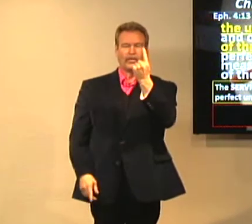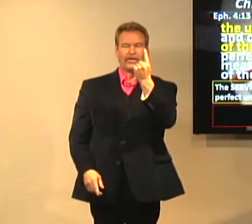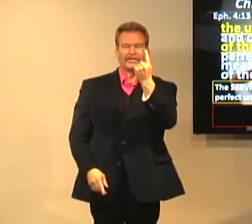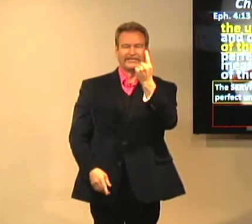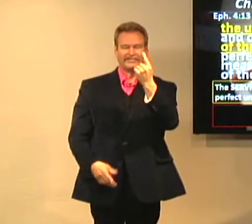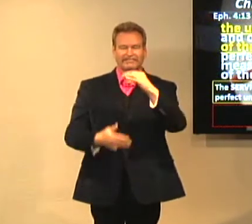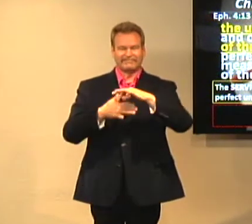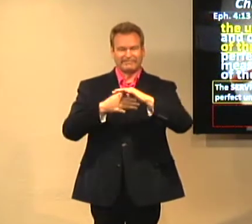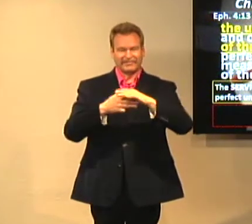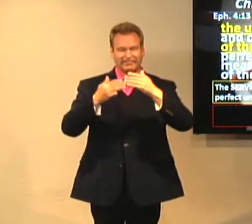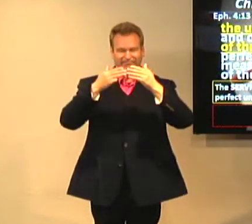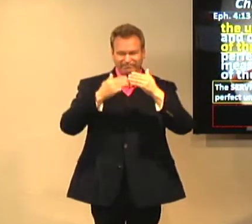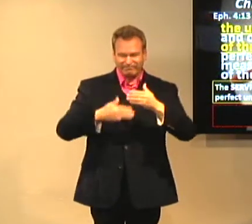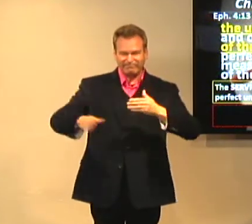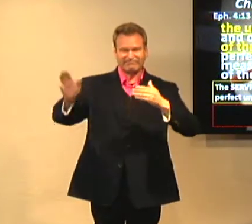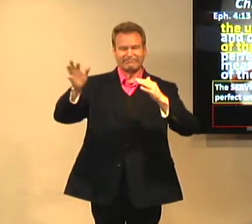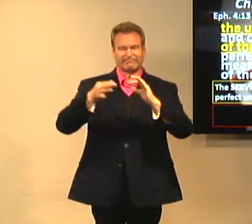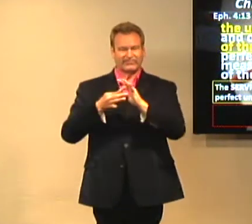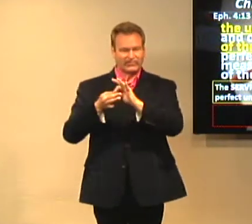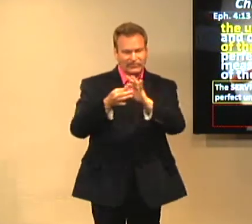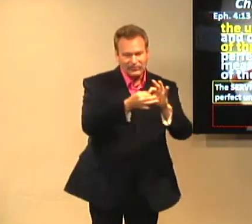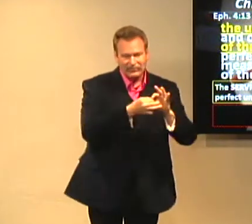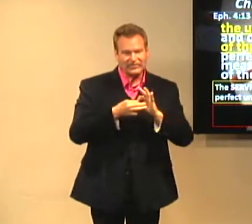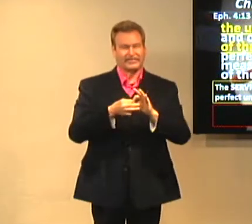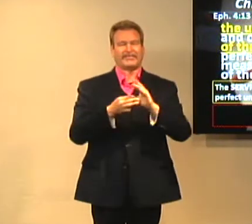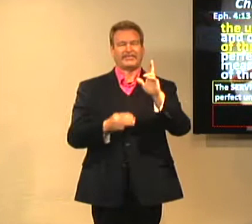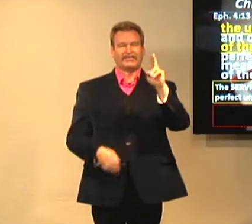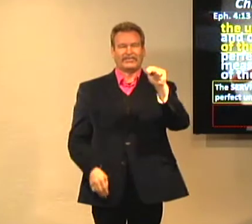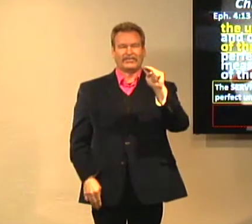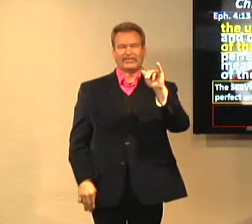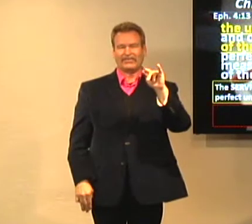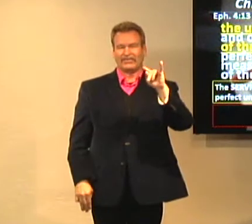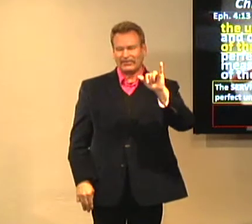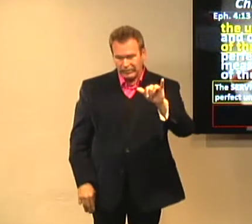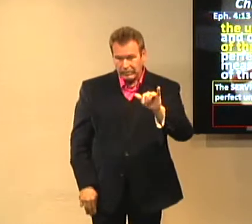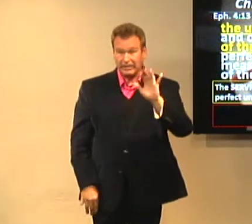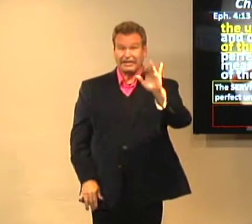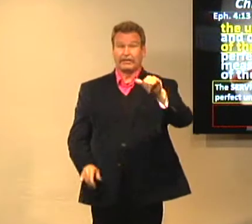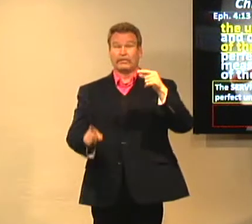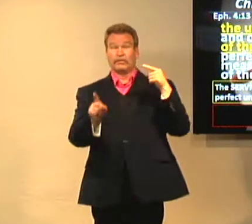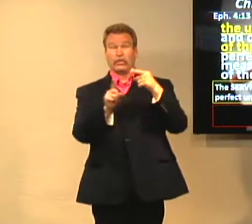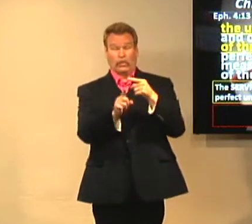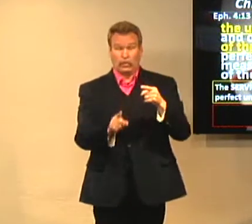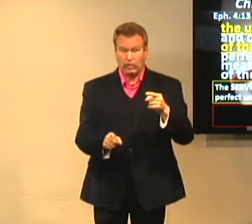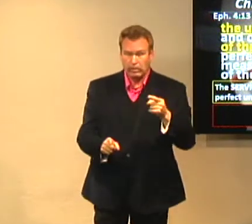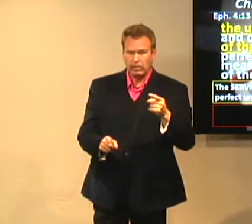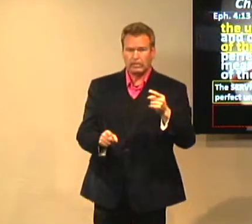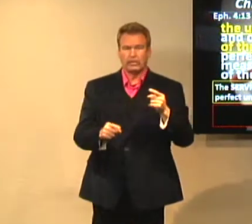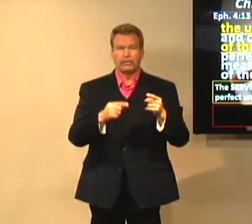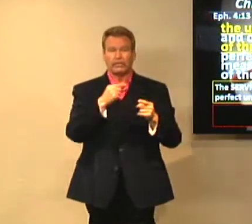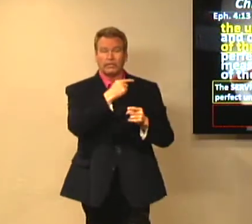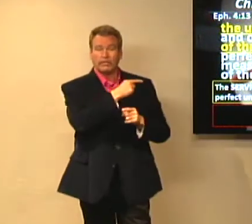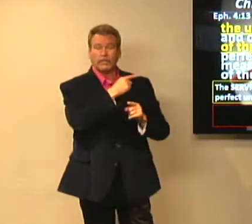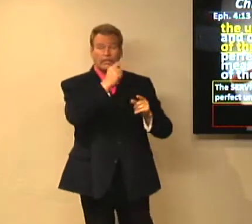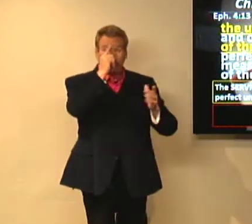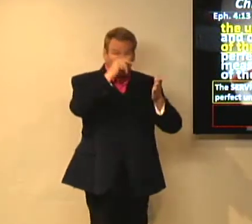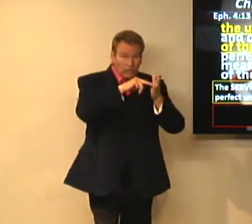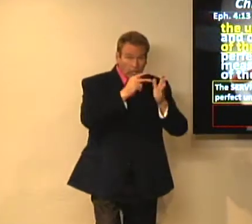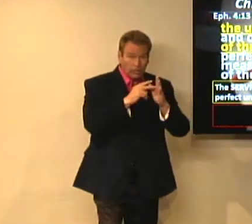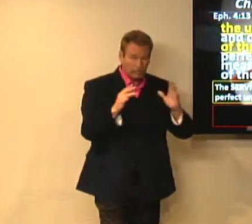Before they were apart, and now they are together as one, and they will go through their life together in unity. And the point